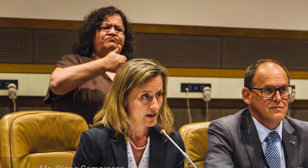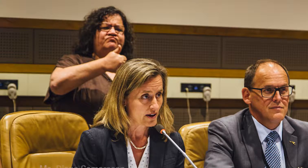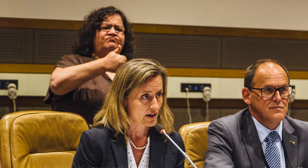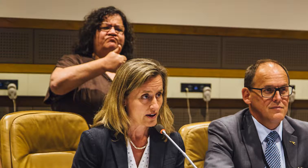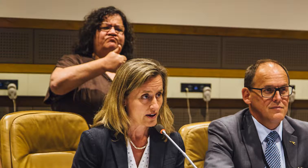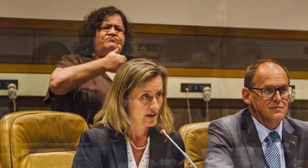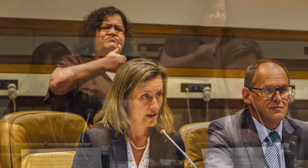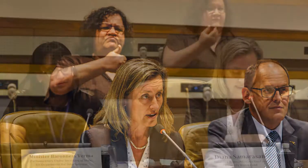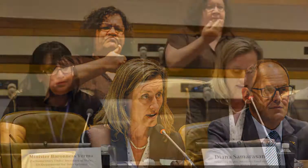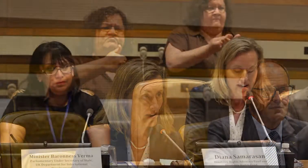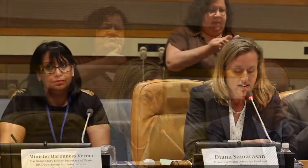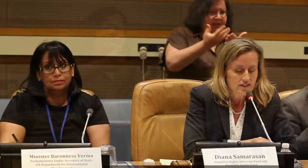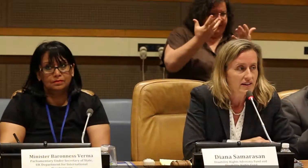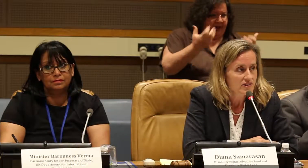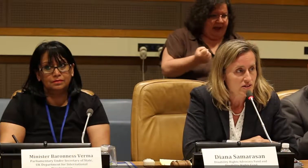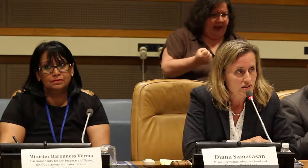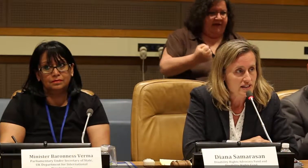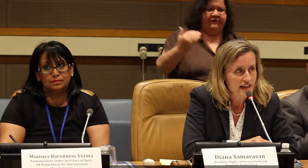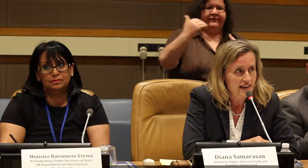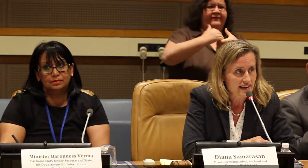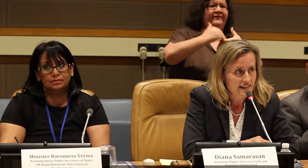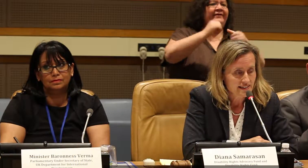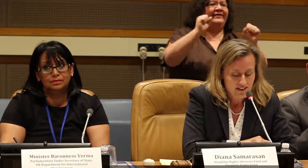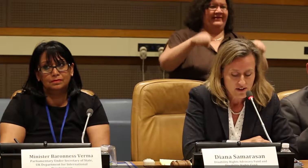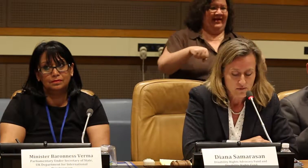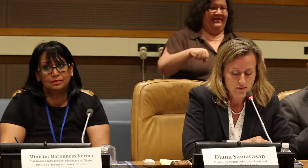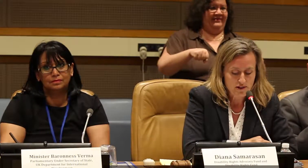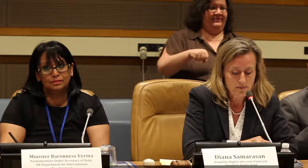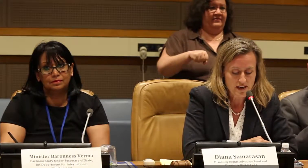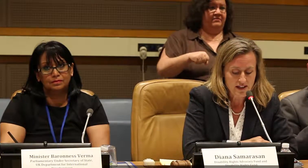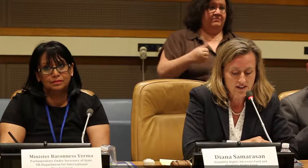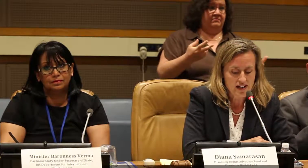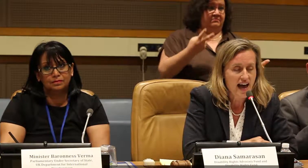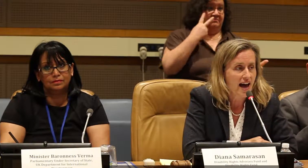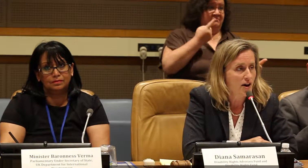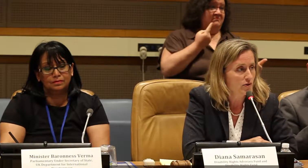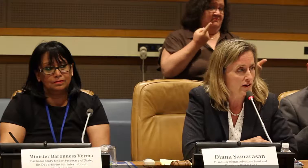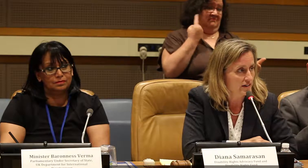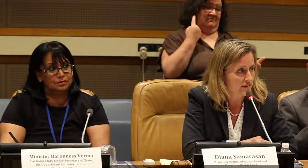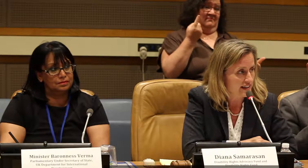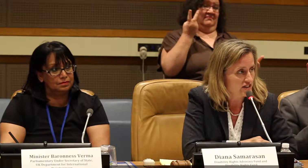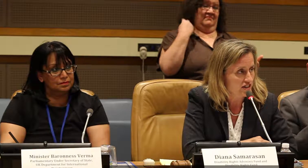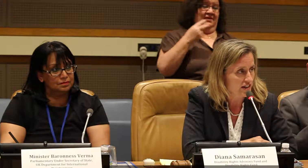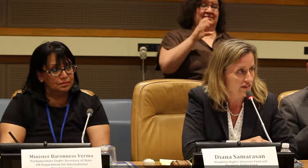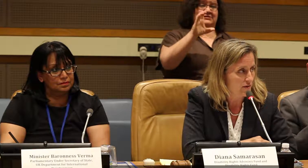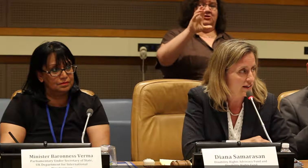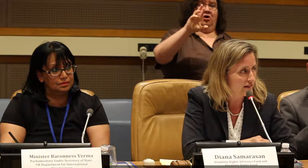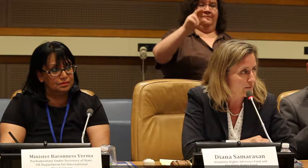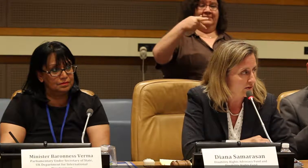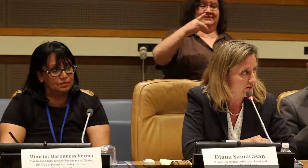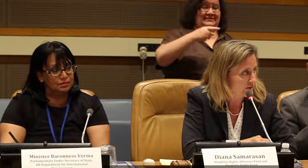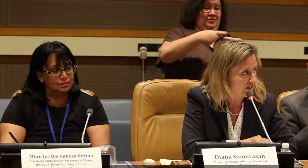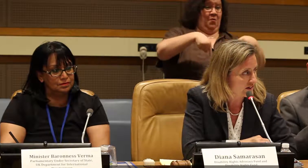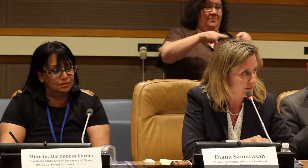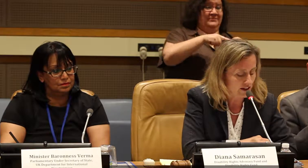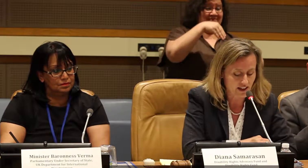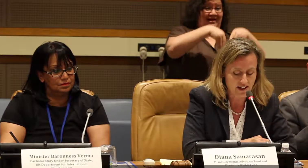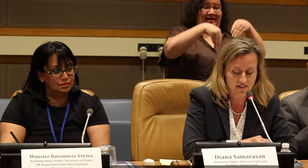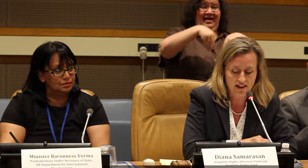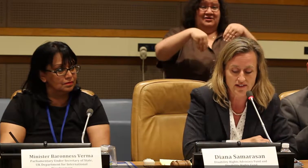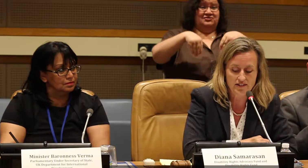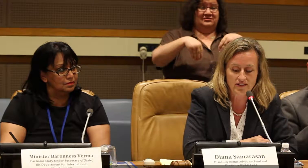Disability Rights Fund. So today, we will speak to how the Convention on the Rights of Persons with